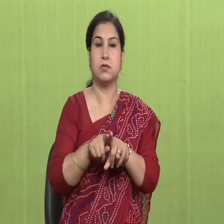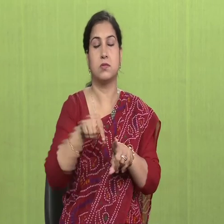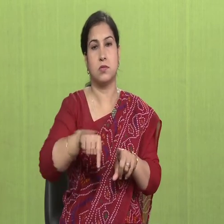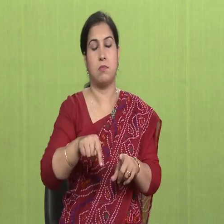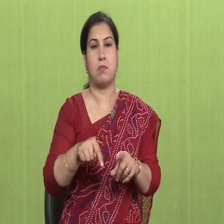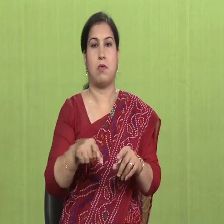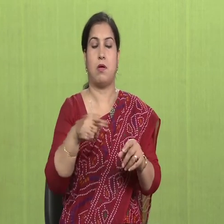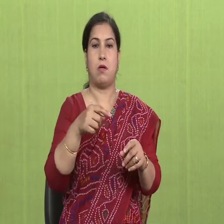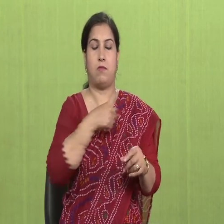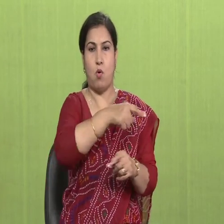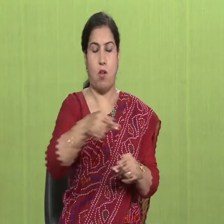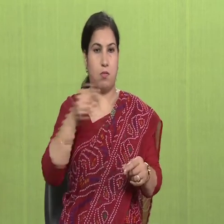equator.